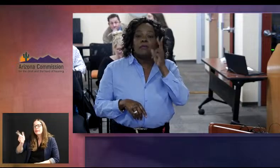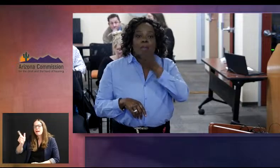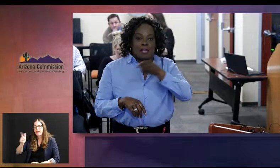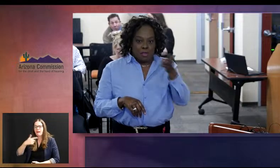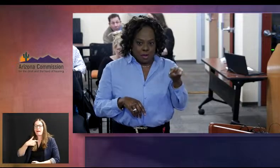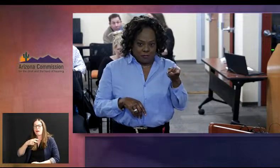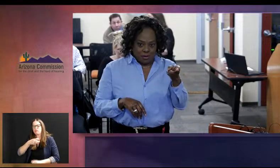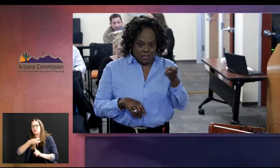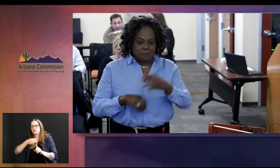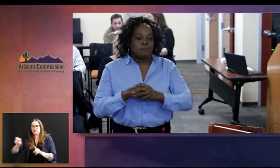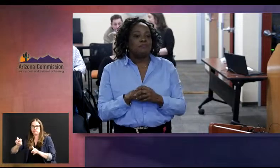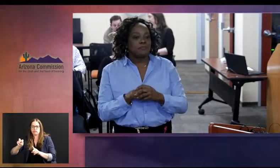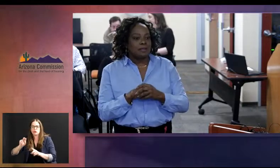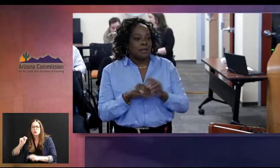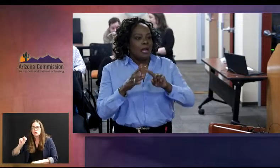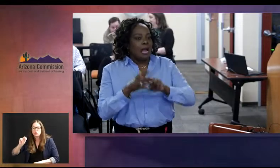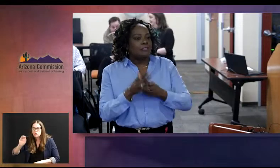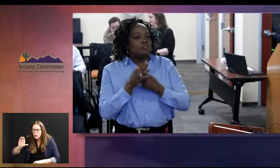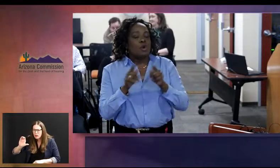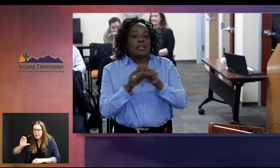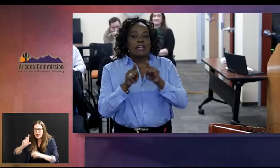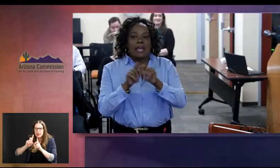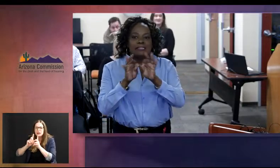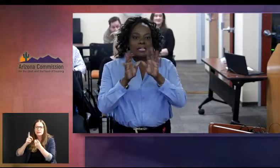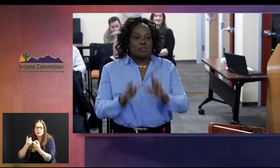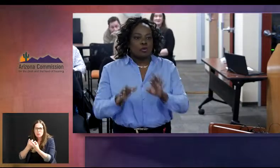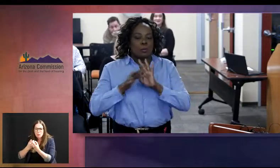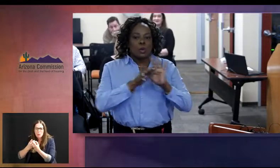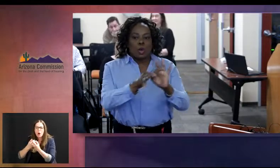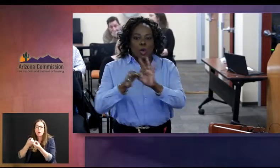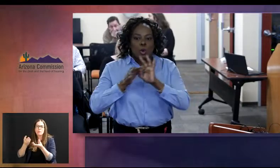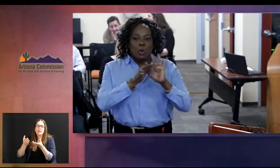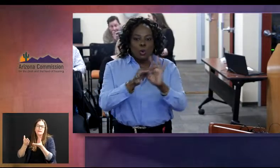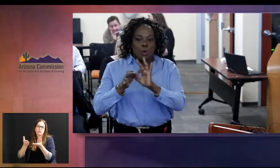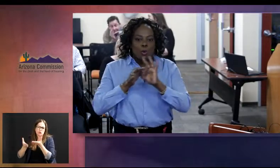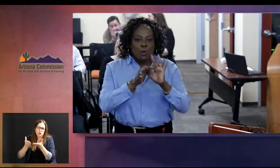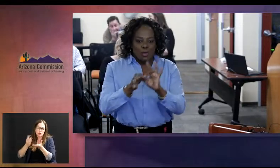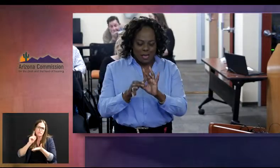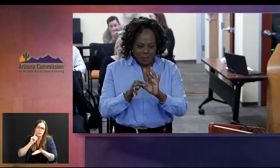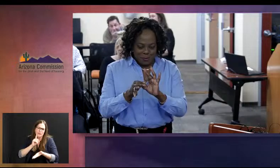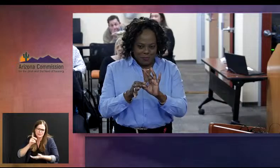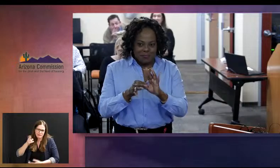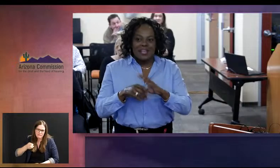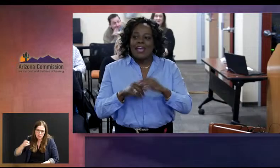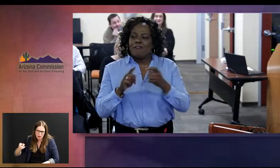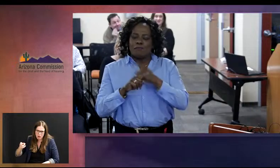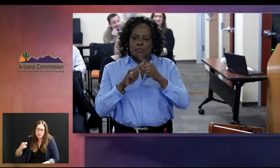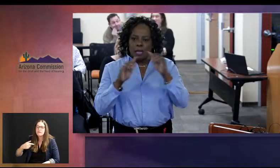the Deaf and Hard of Hearing. I started as the interpreter coordinator.